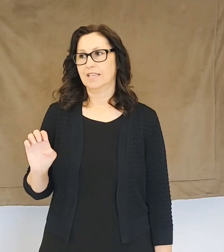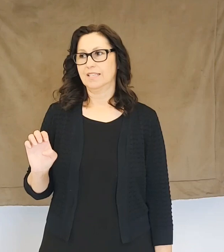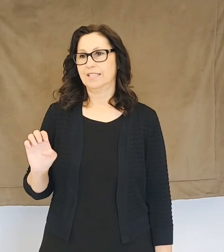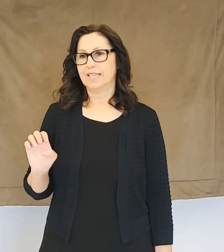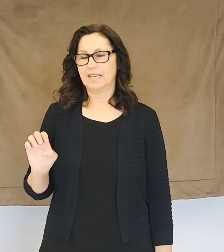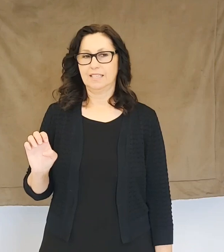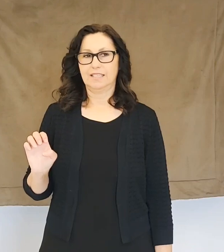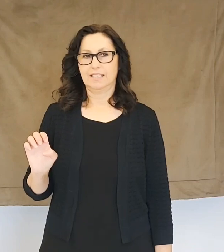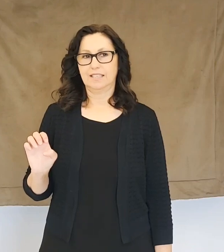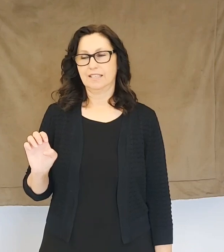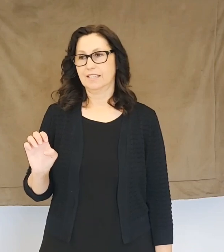date.